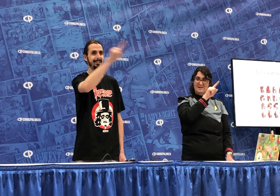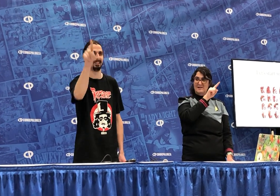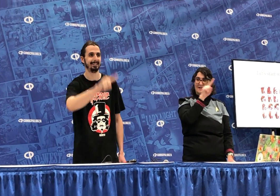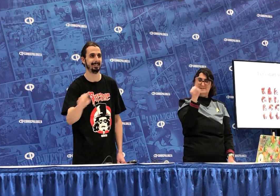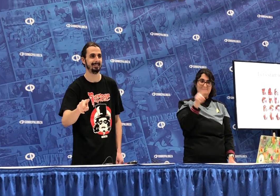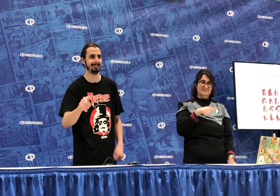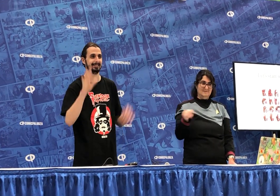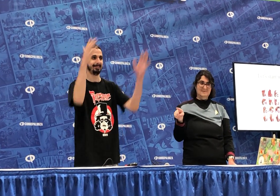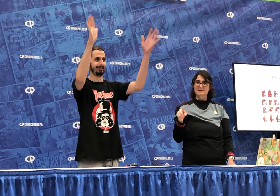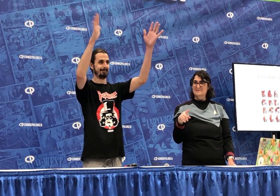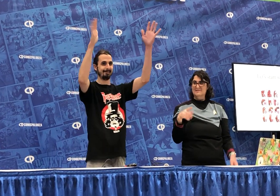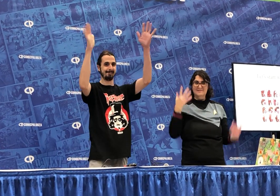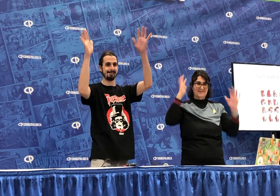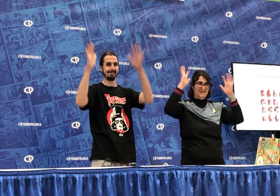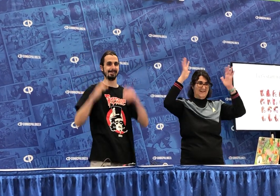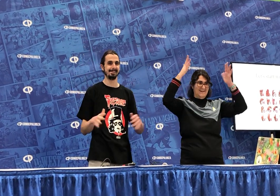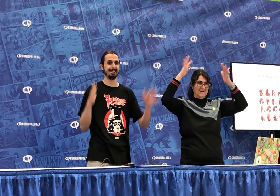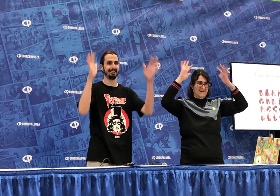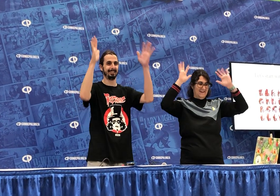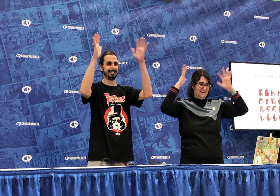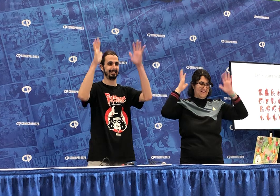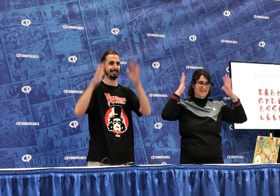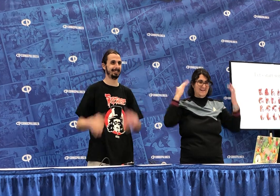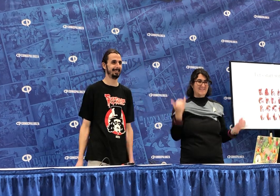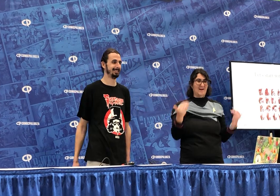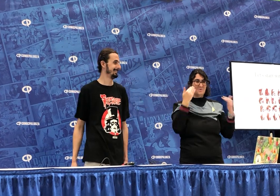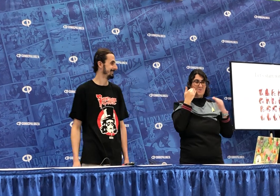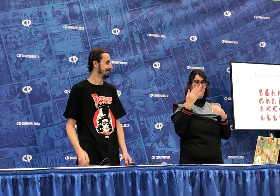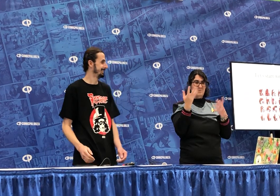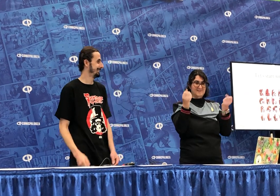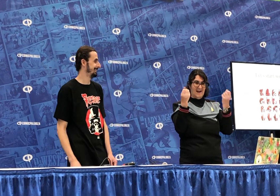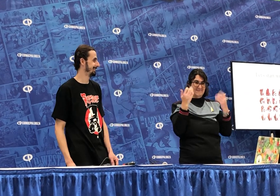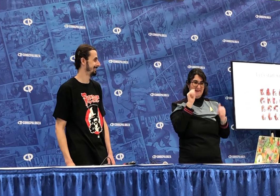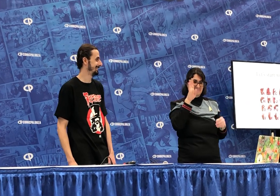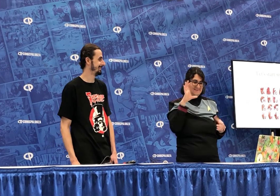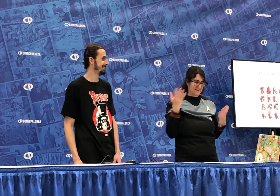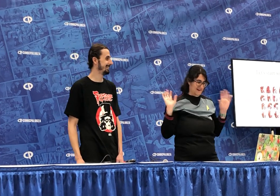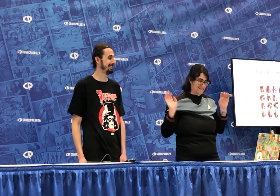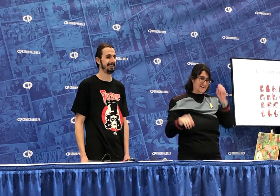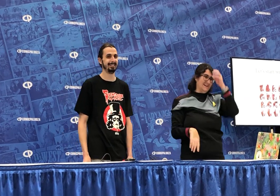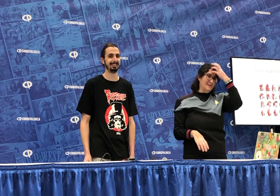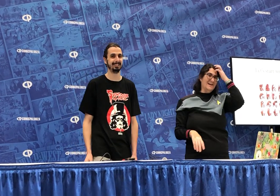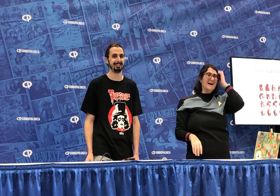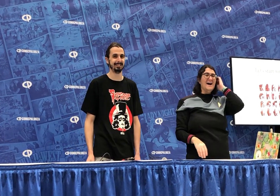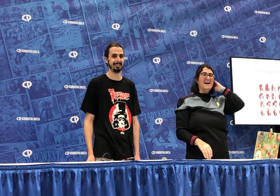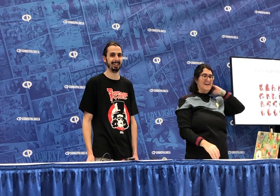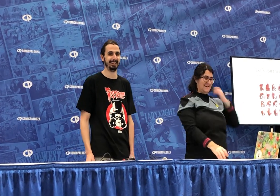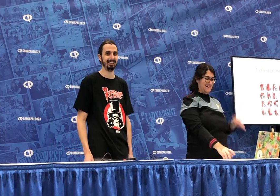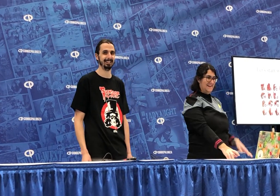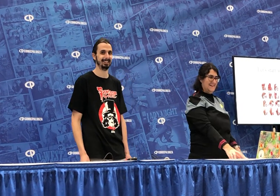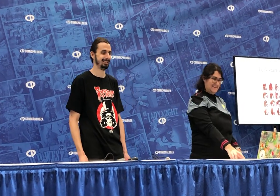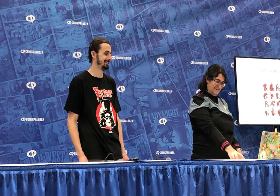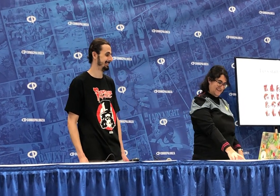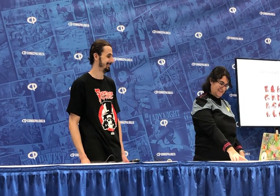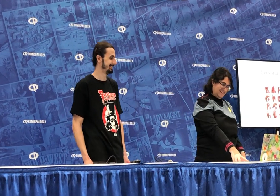Y, Z. Woohoo! Yay! All right, so now you know how to sign the alphabet.